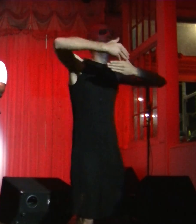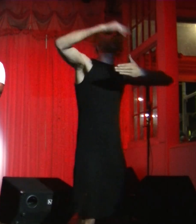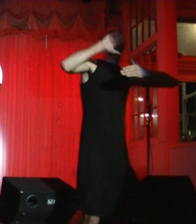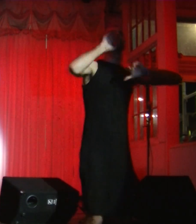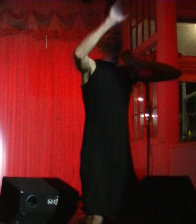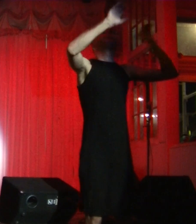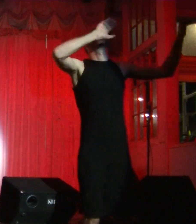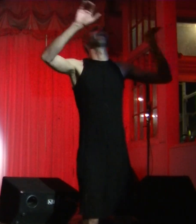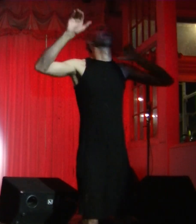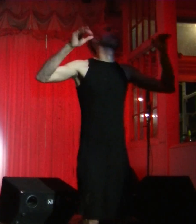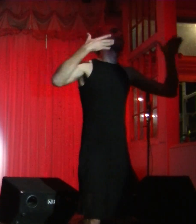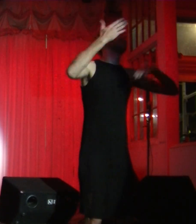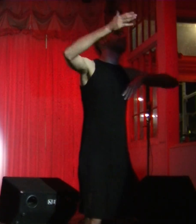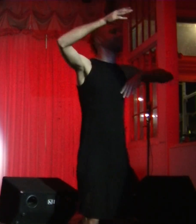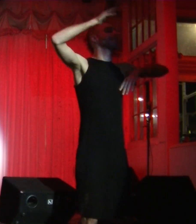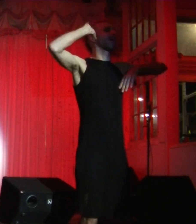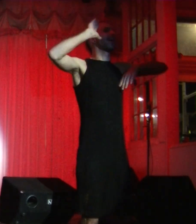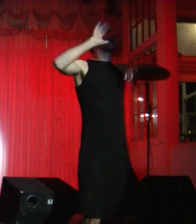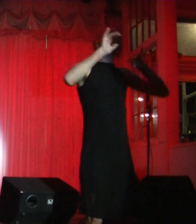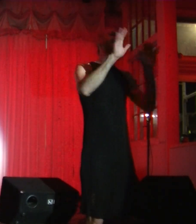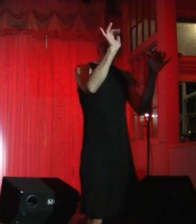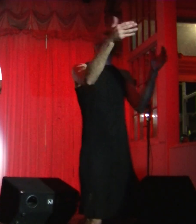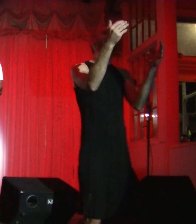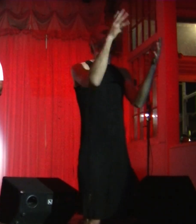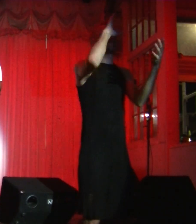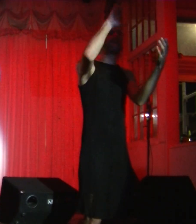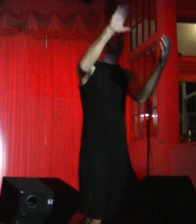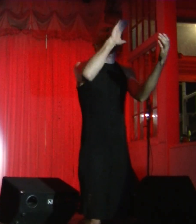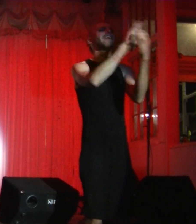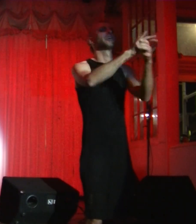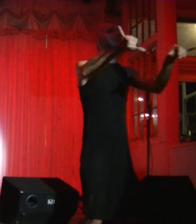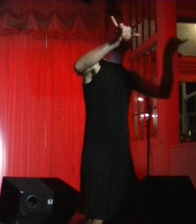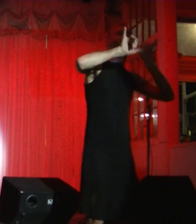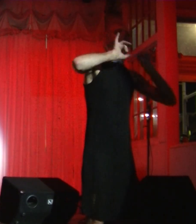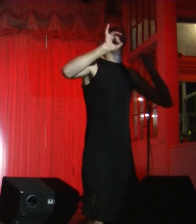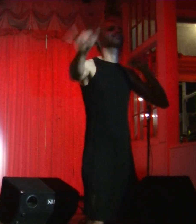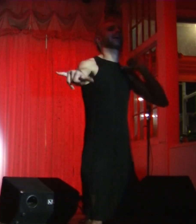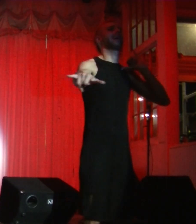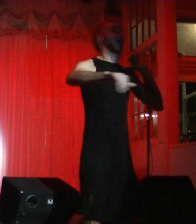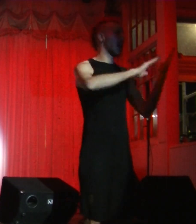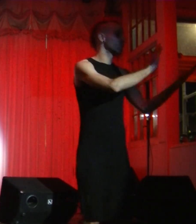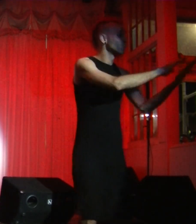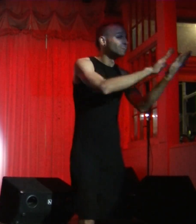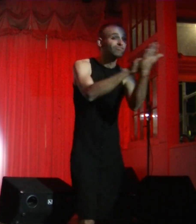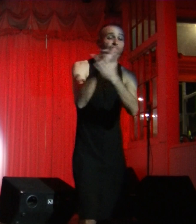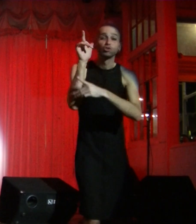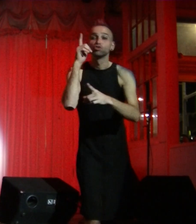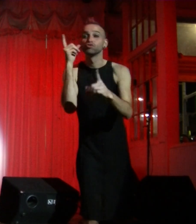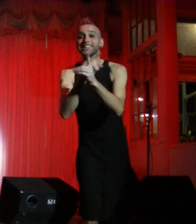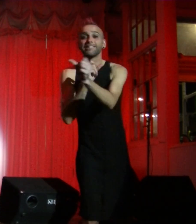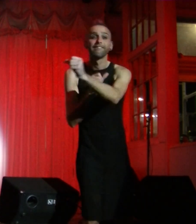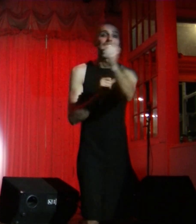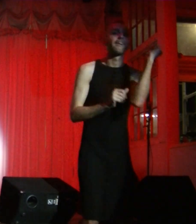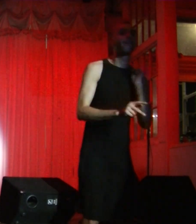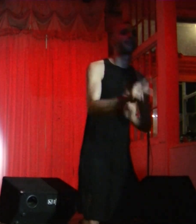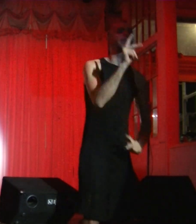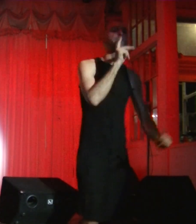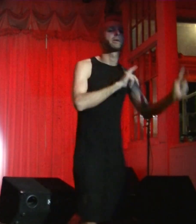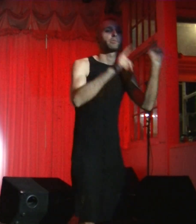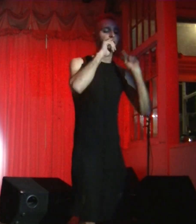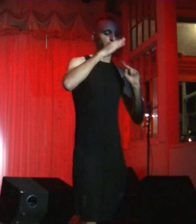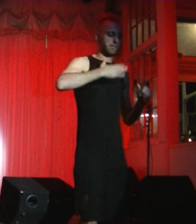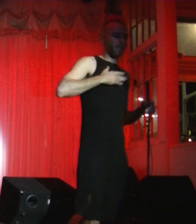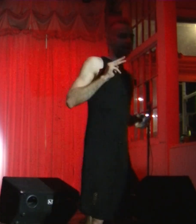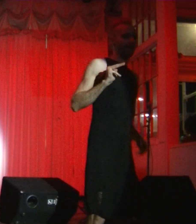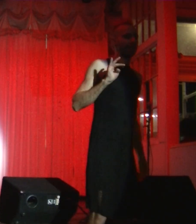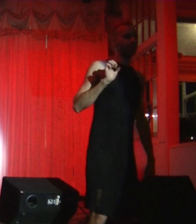let their husbands stay away. I praise you, sisters and otherwise, for this manhood, a